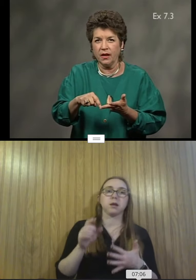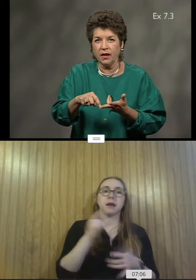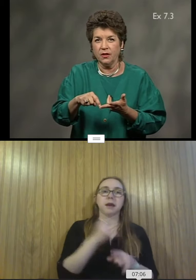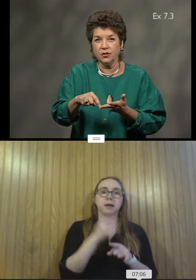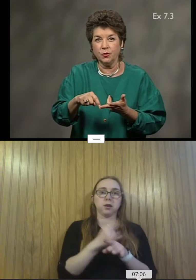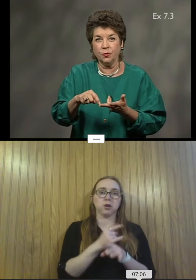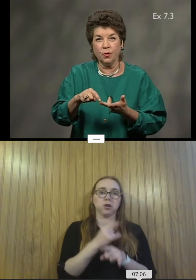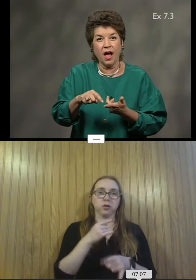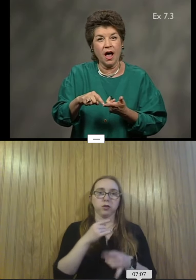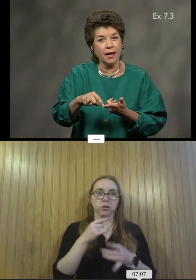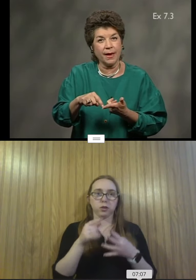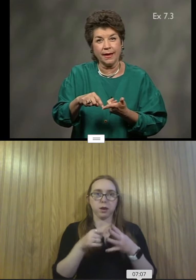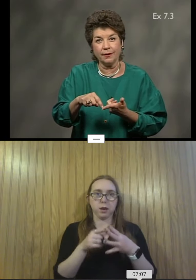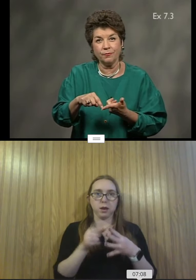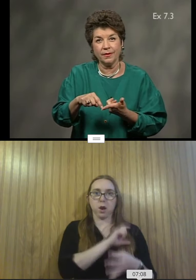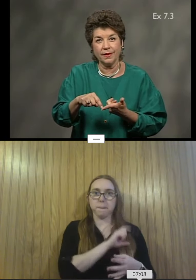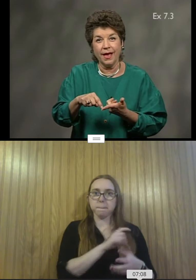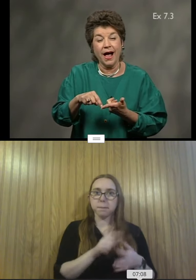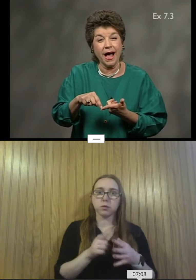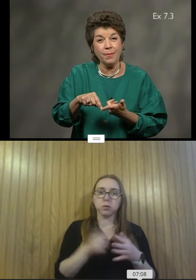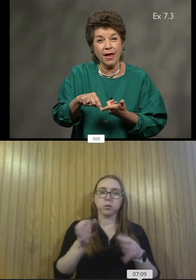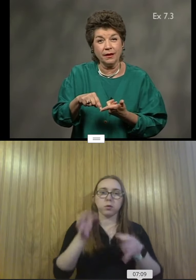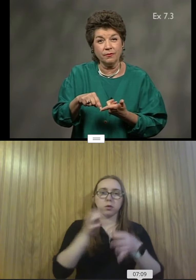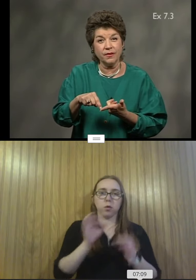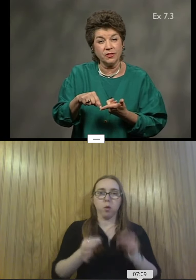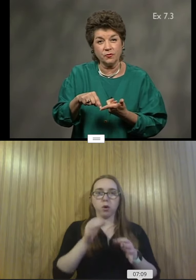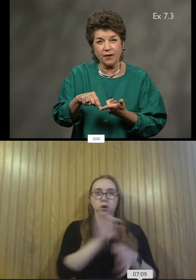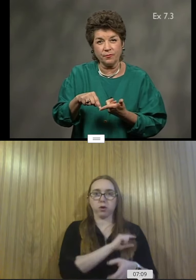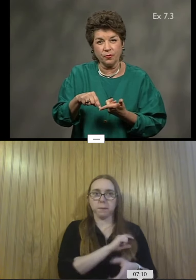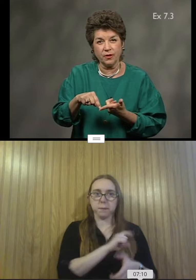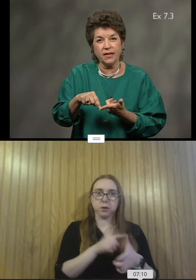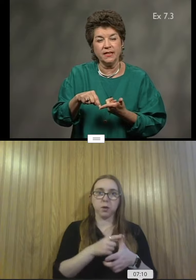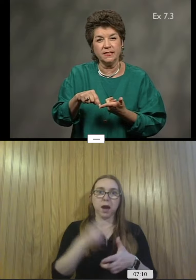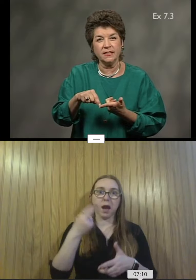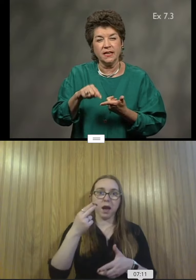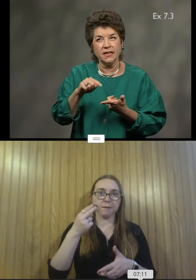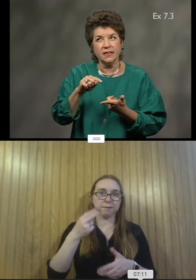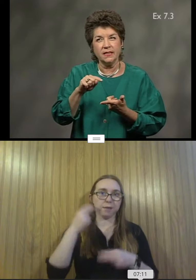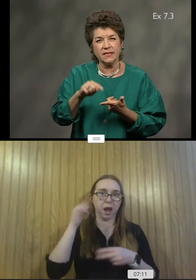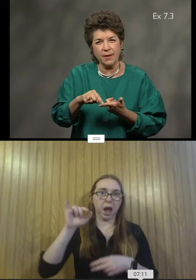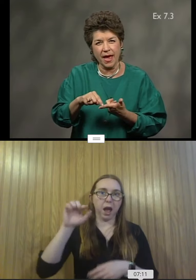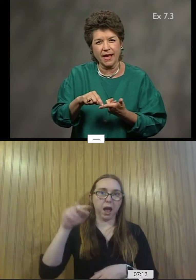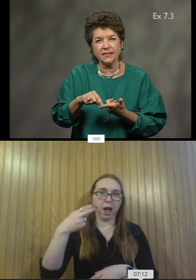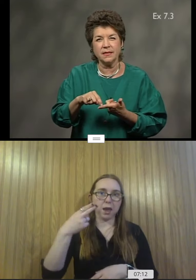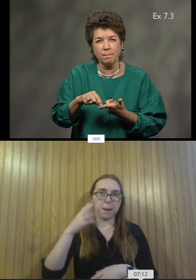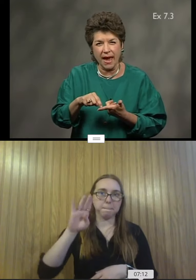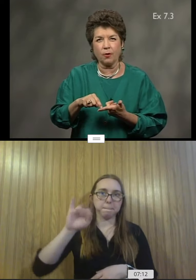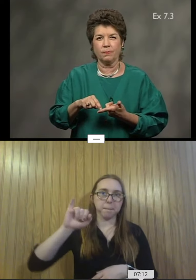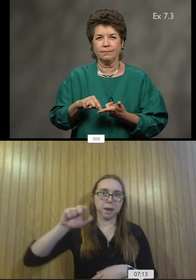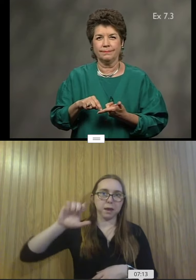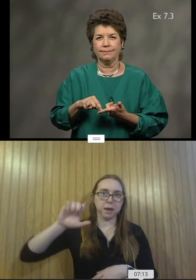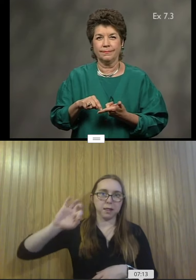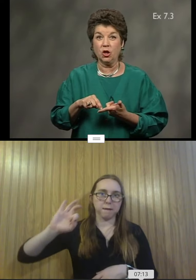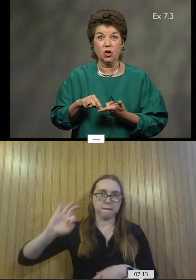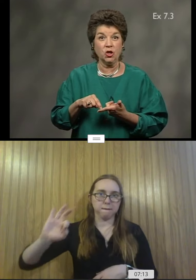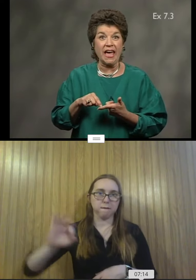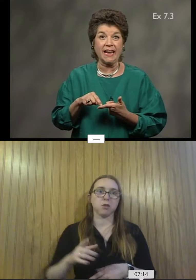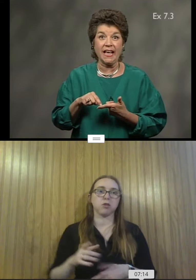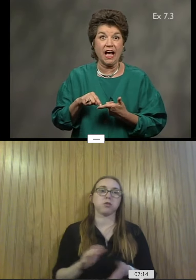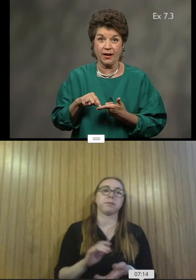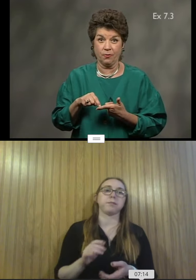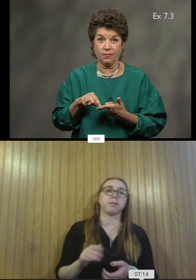chamberlain to high bailiff. High bailiff in Stratford is the same as the mayor. You